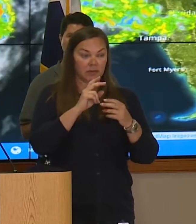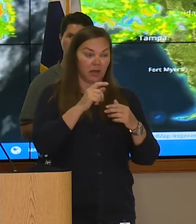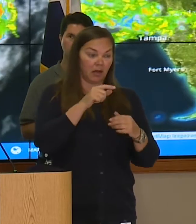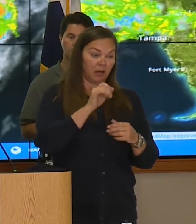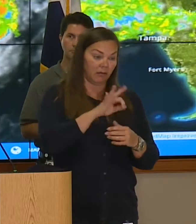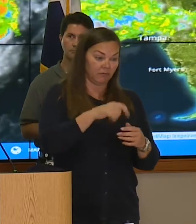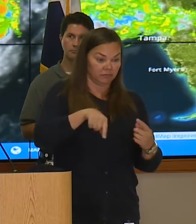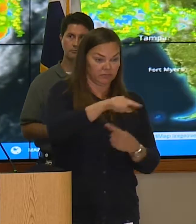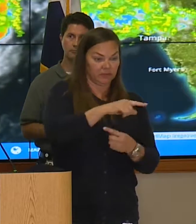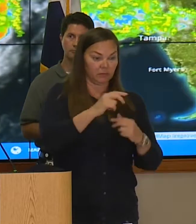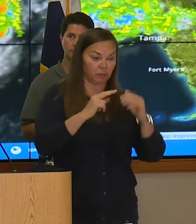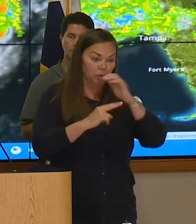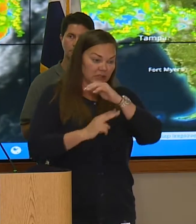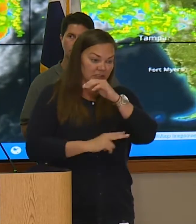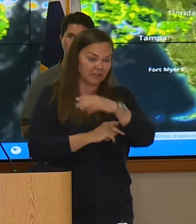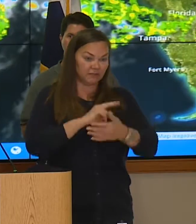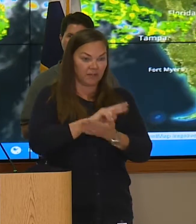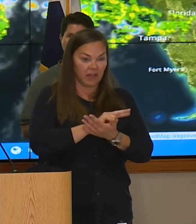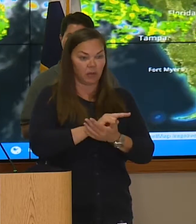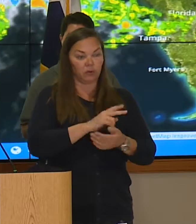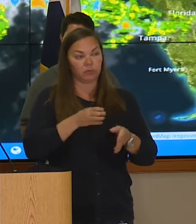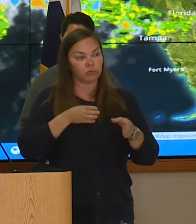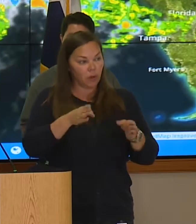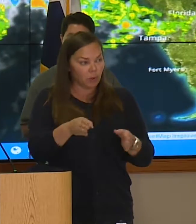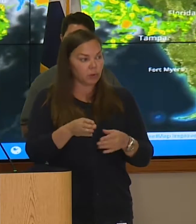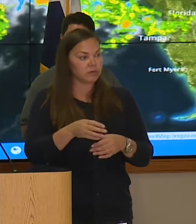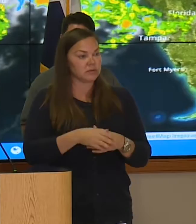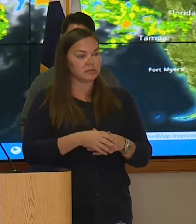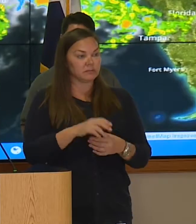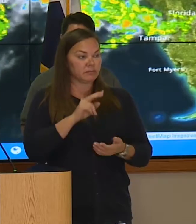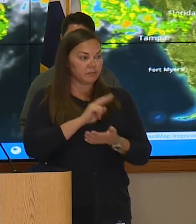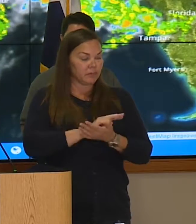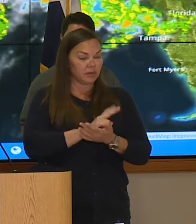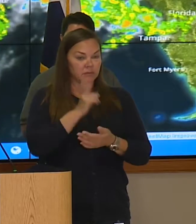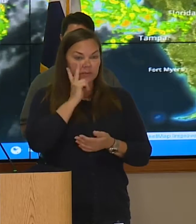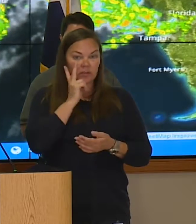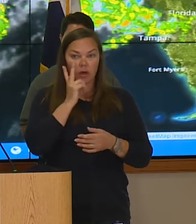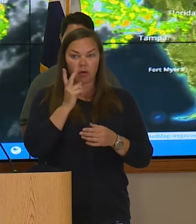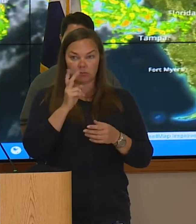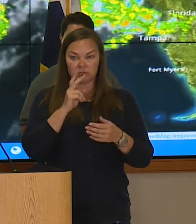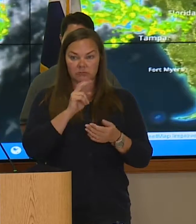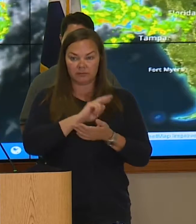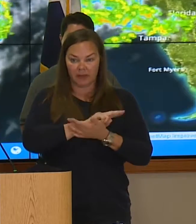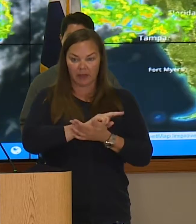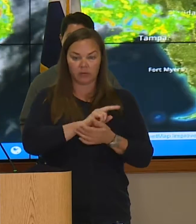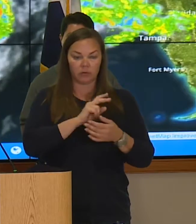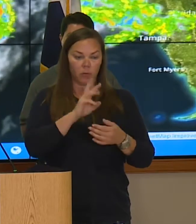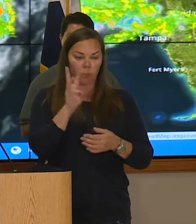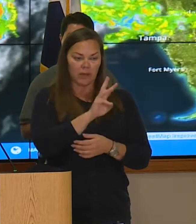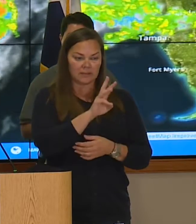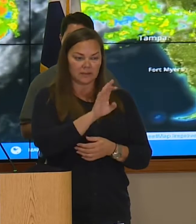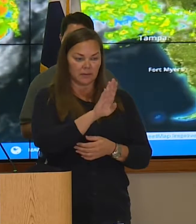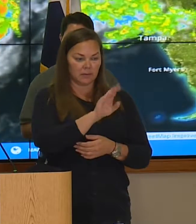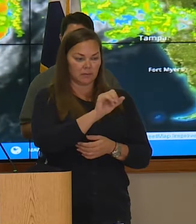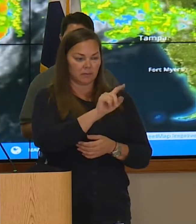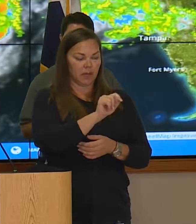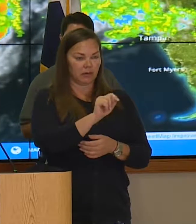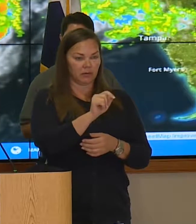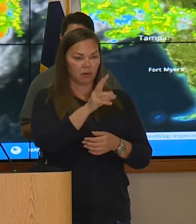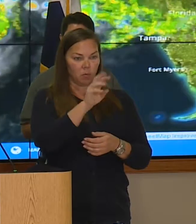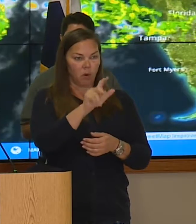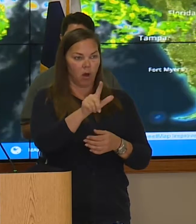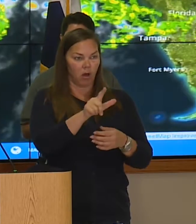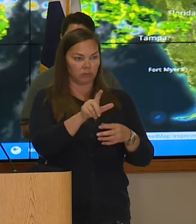infrastructure. Bridges, roadways. We saw the failure over on the West Boat, or the wall gateway.